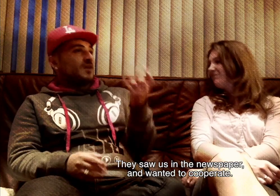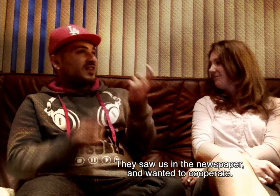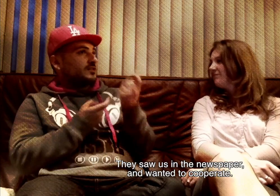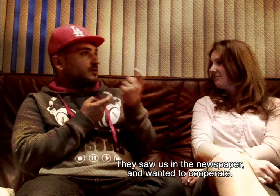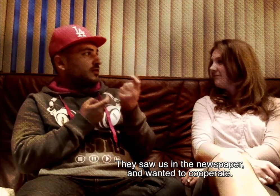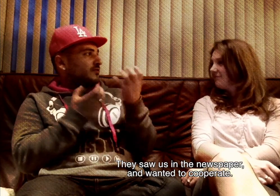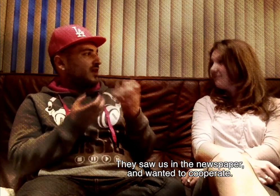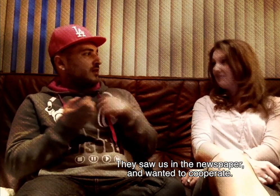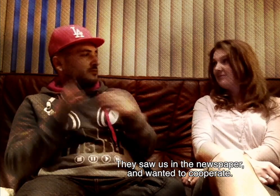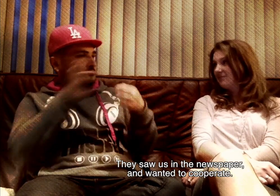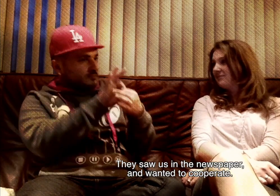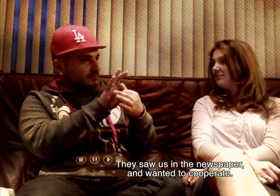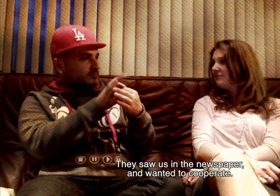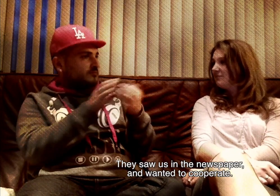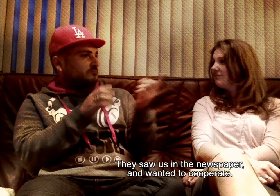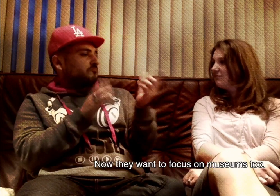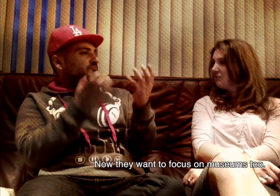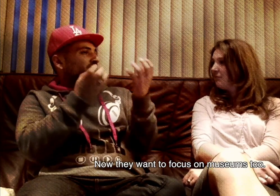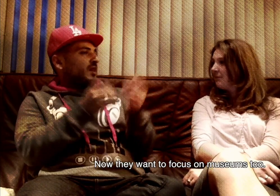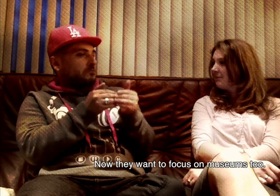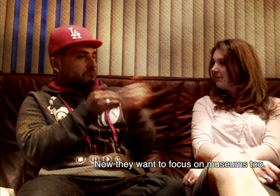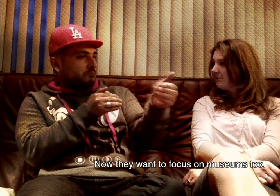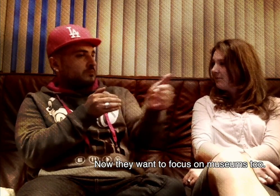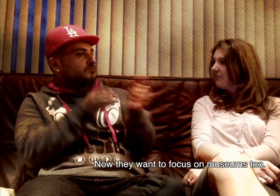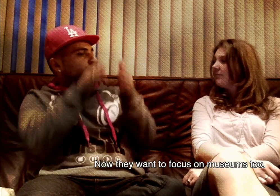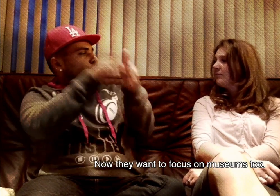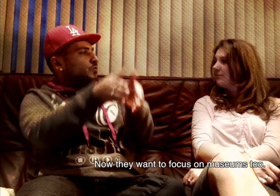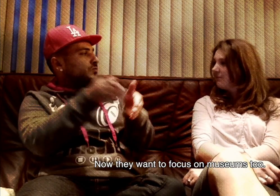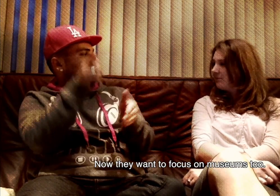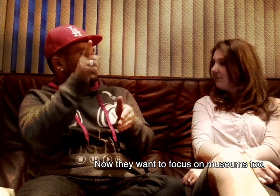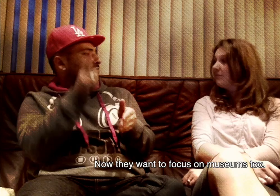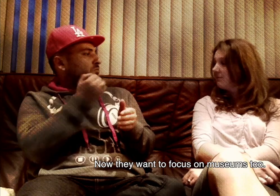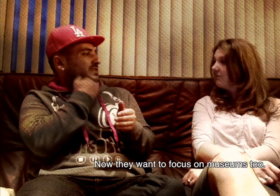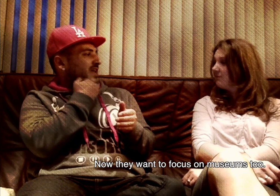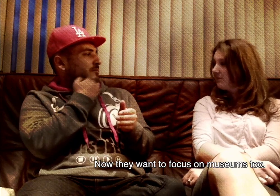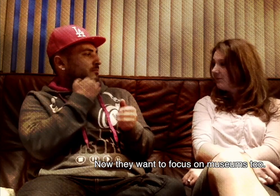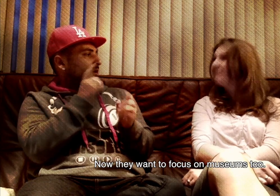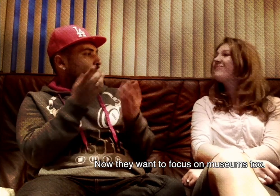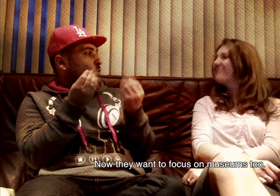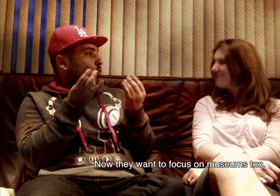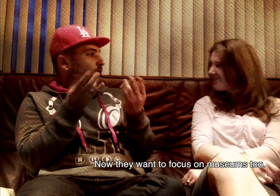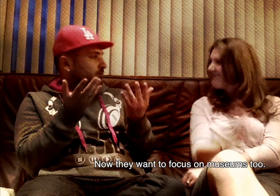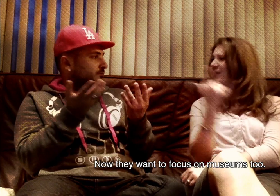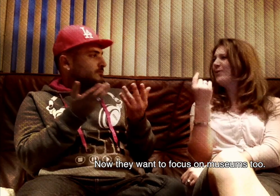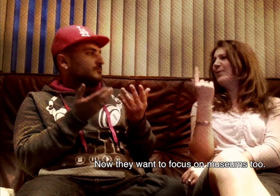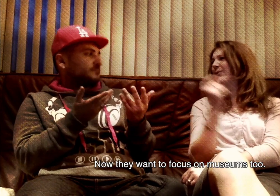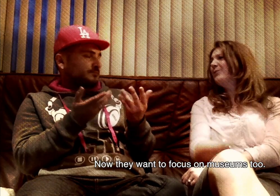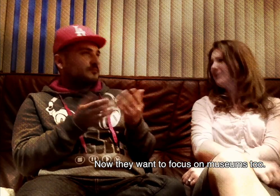fight, you won't see me fall down. Since I'm doing this for my people, for all my people, for